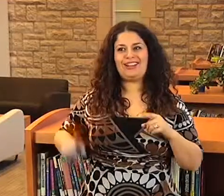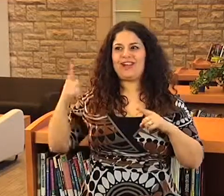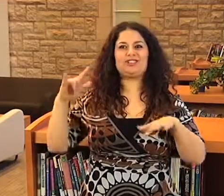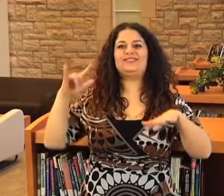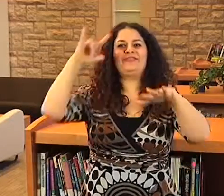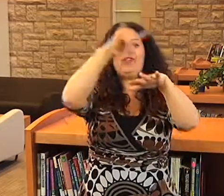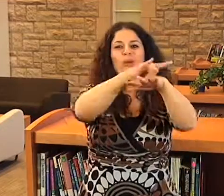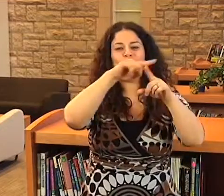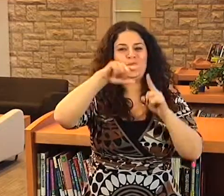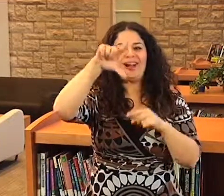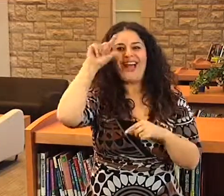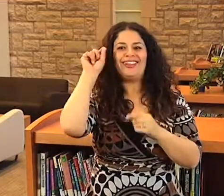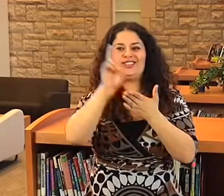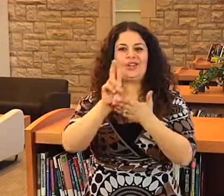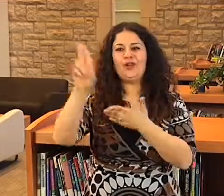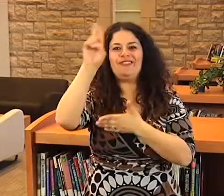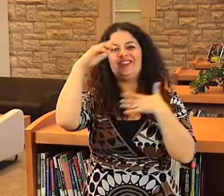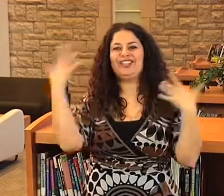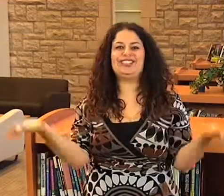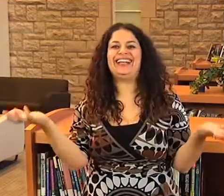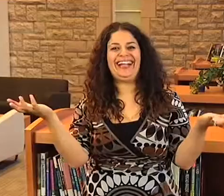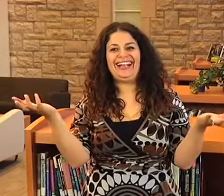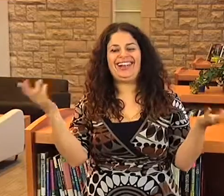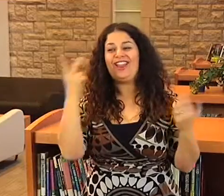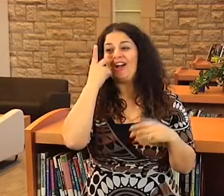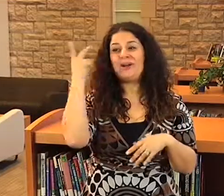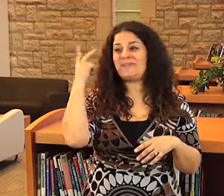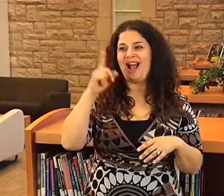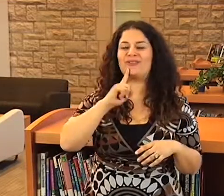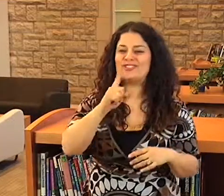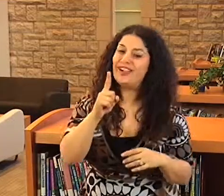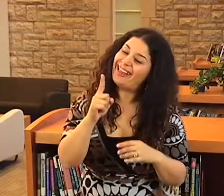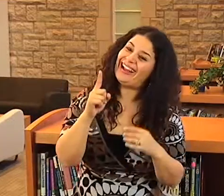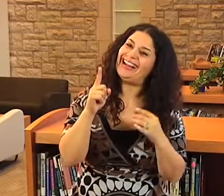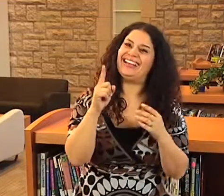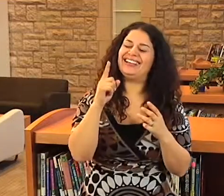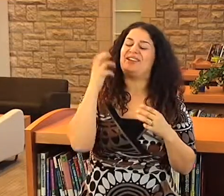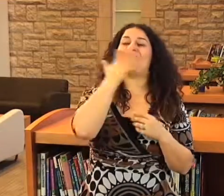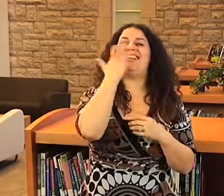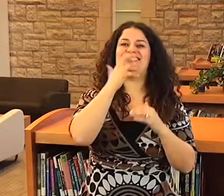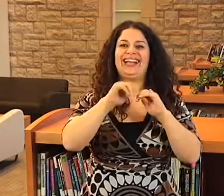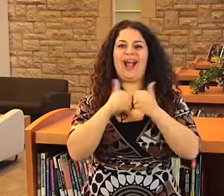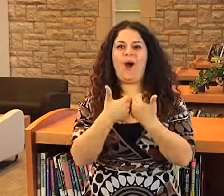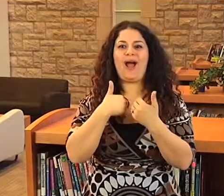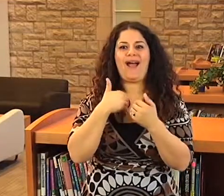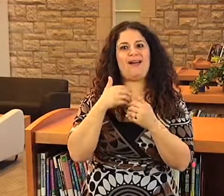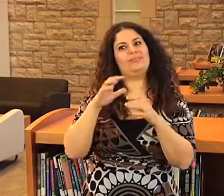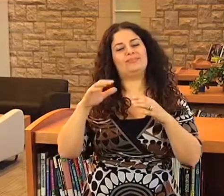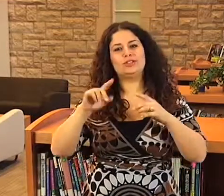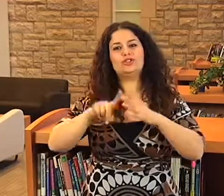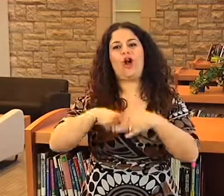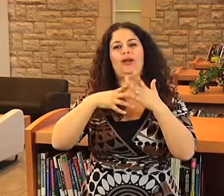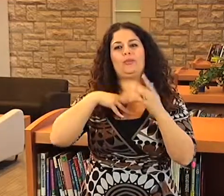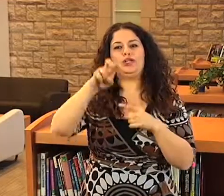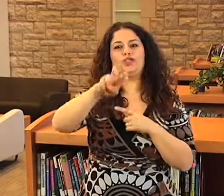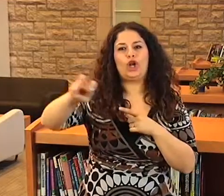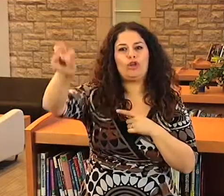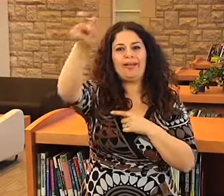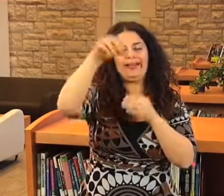I had $2,000 in my pocket, and I flew to Gallaudet University. Looking back, it was really amazing how I